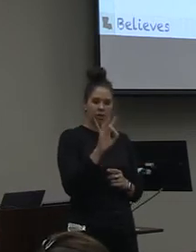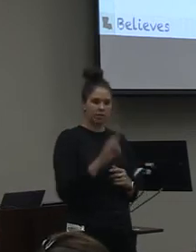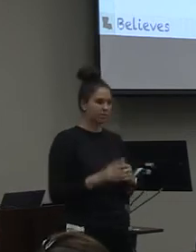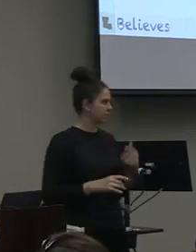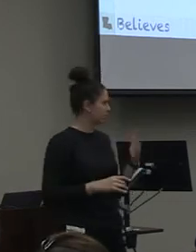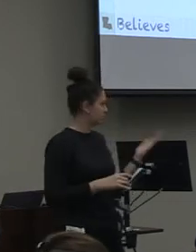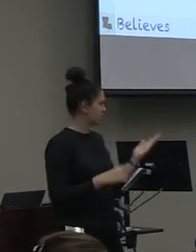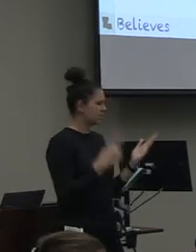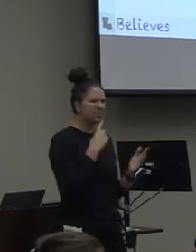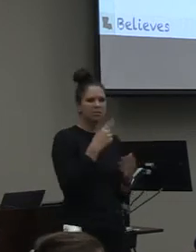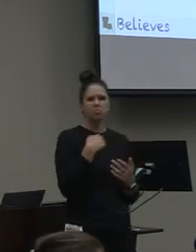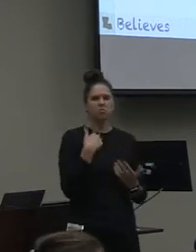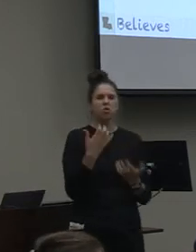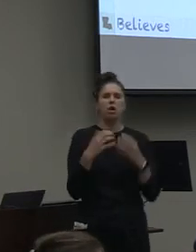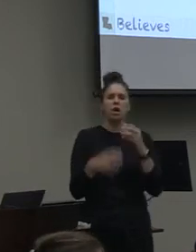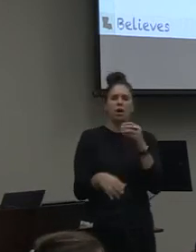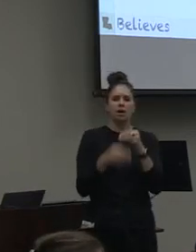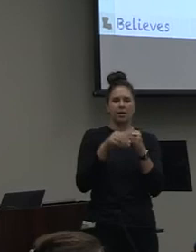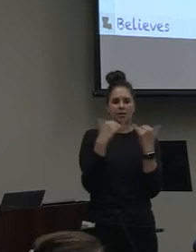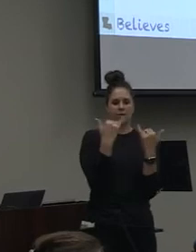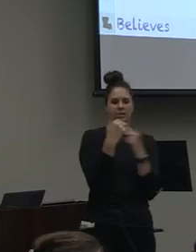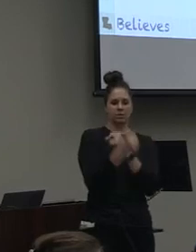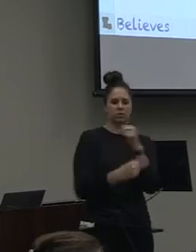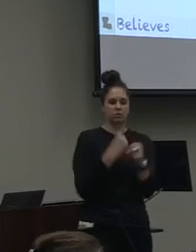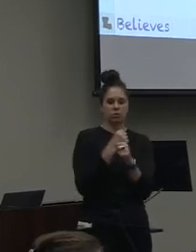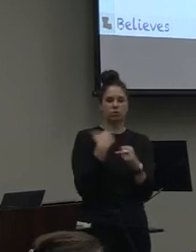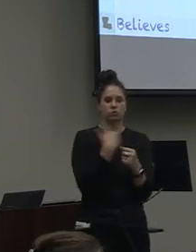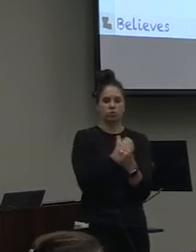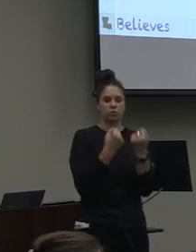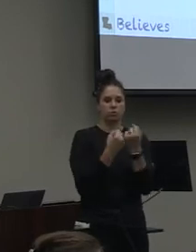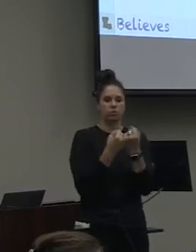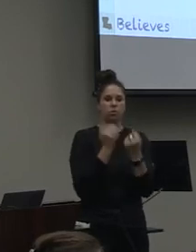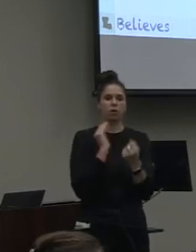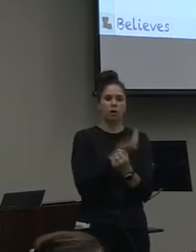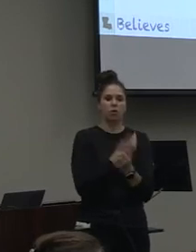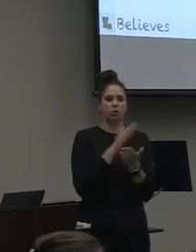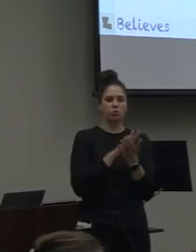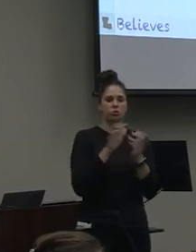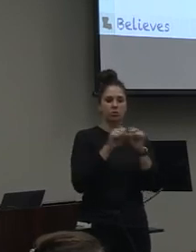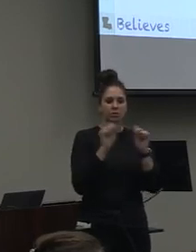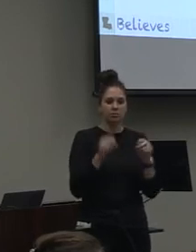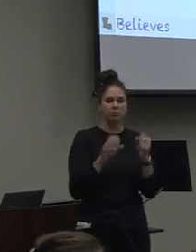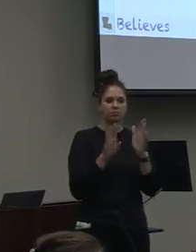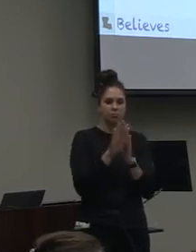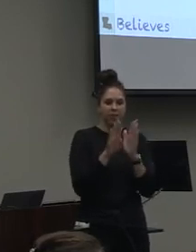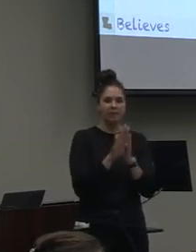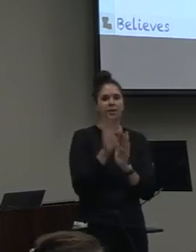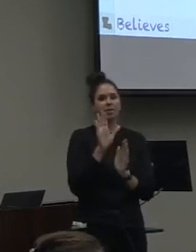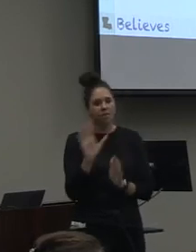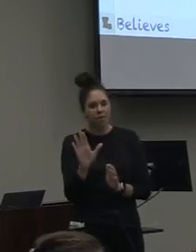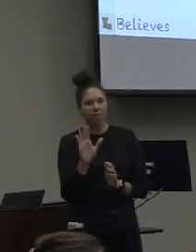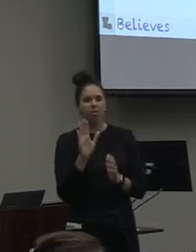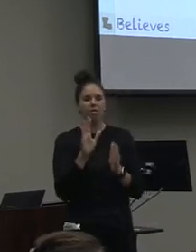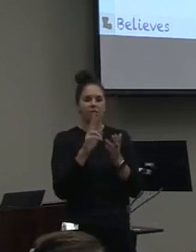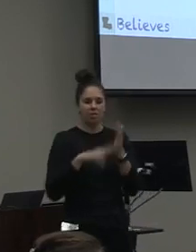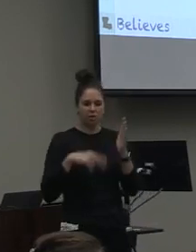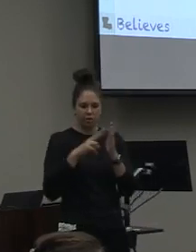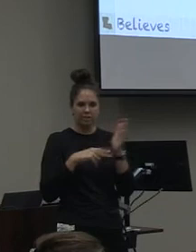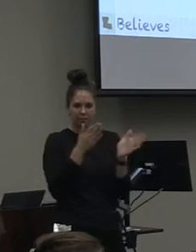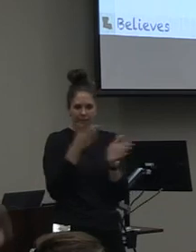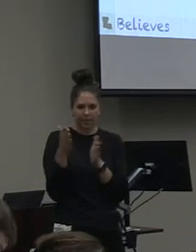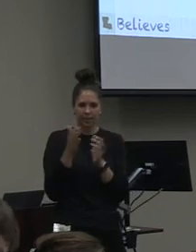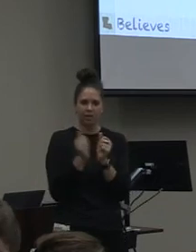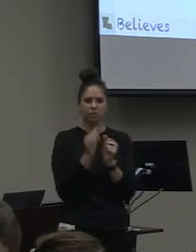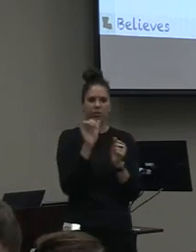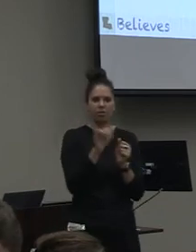Shannon, did you want to add anything else about 438? No, the only thing I'll add is this current year, we're supporting our school systems in developing their literacy plans with